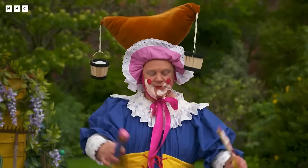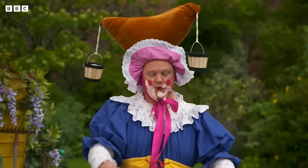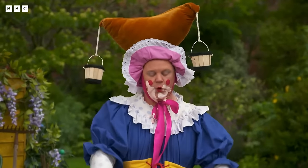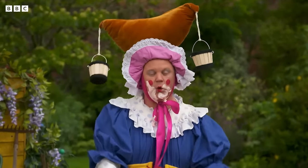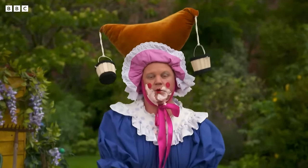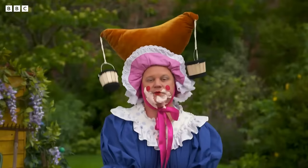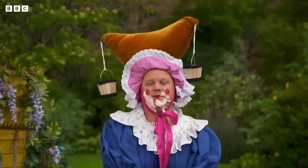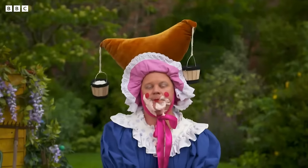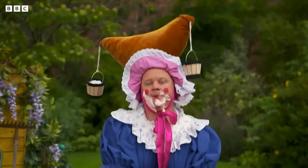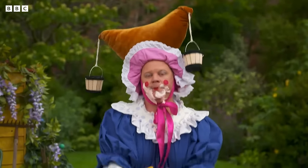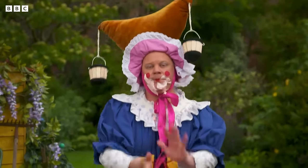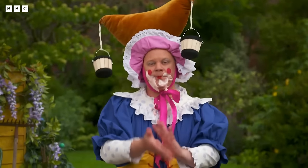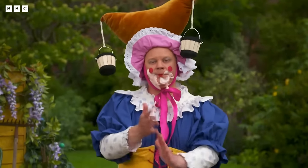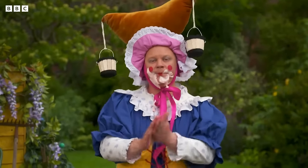of course.